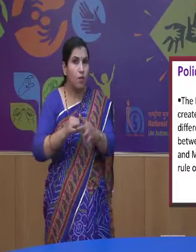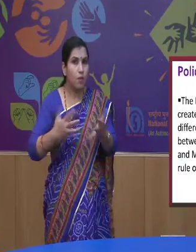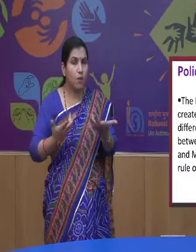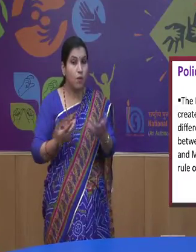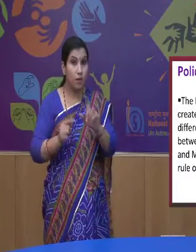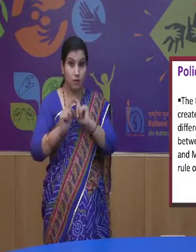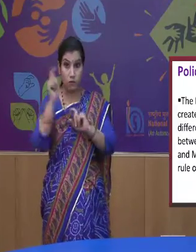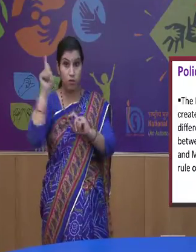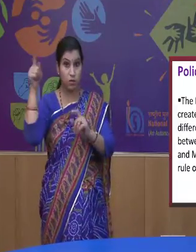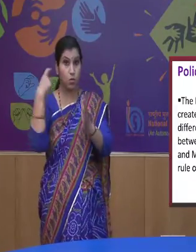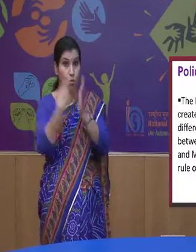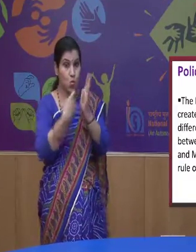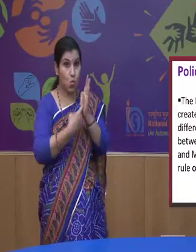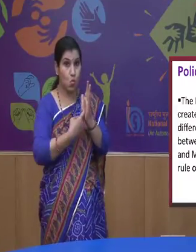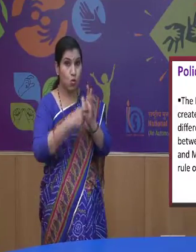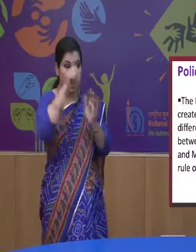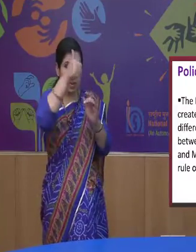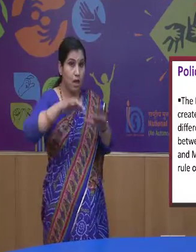of the British rule on India.